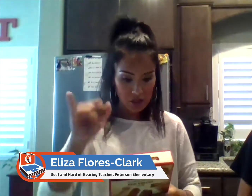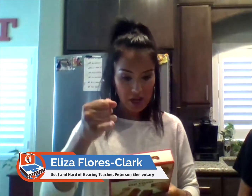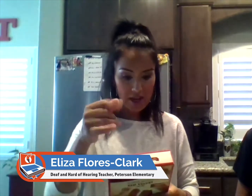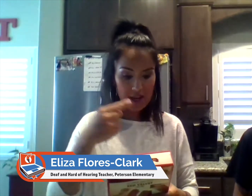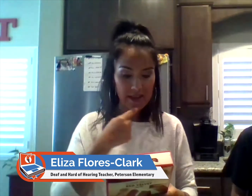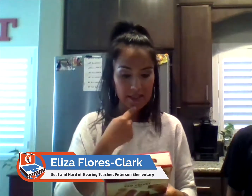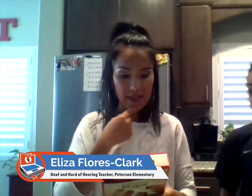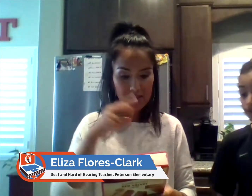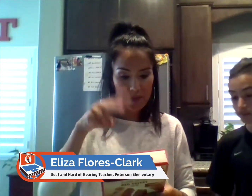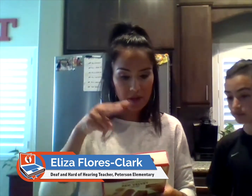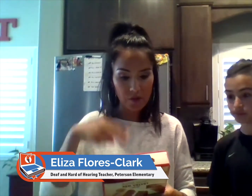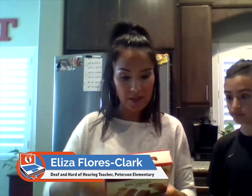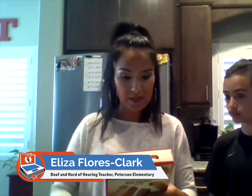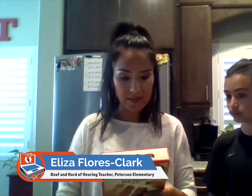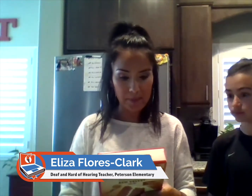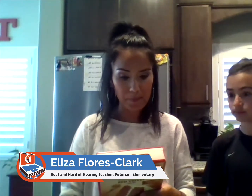Jaden, it says, I'm going to read this.